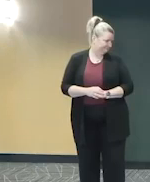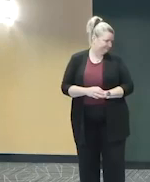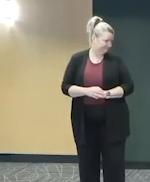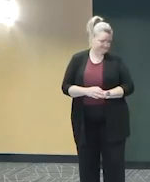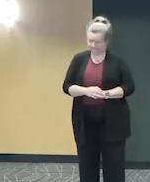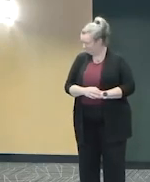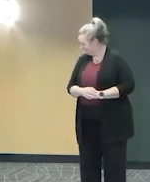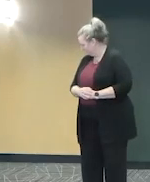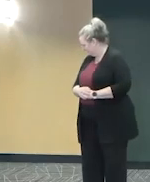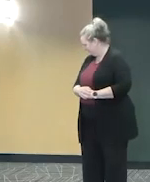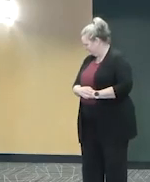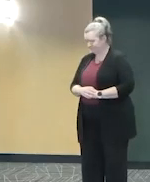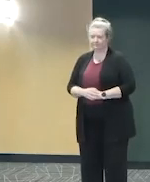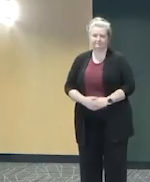show.